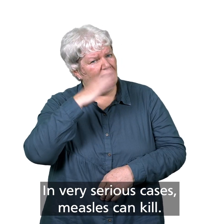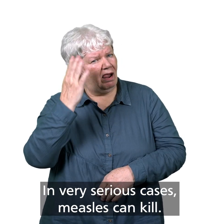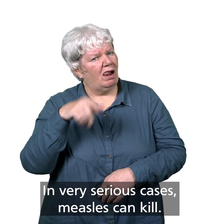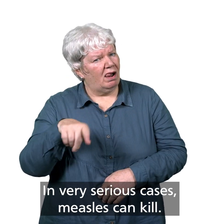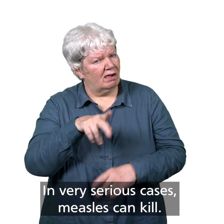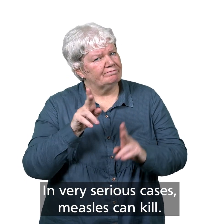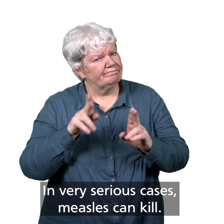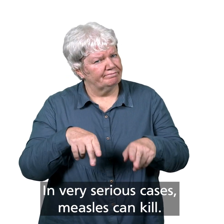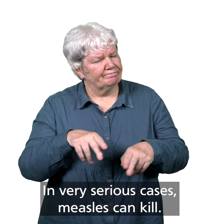kill.